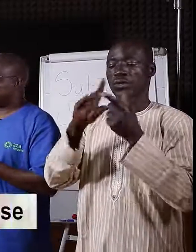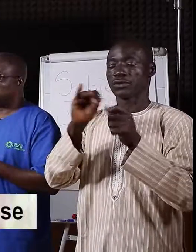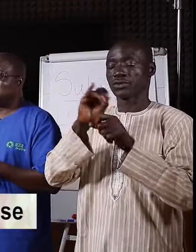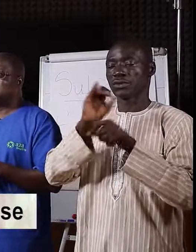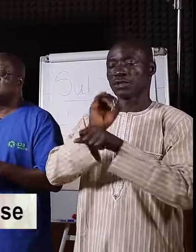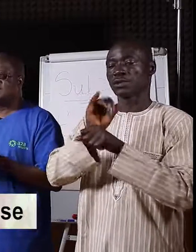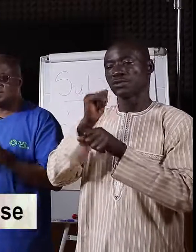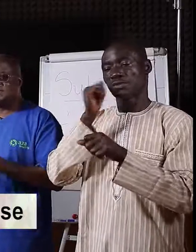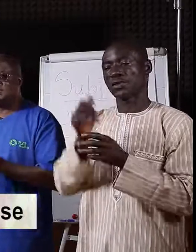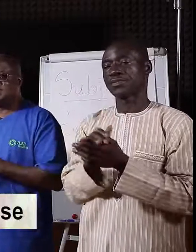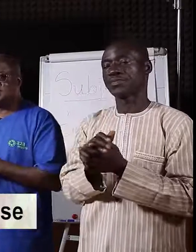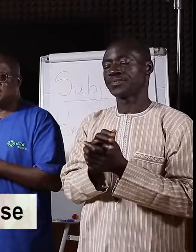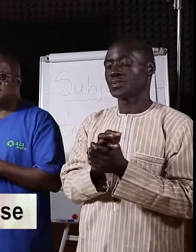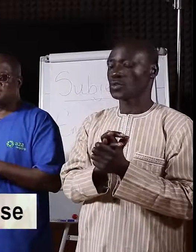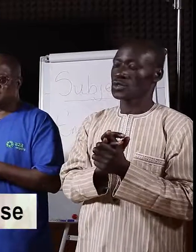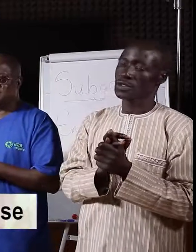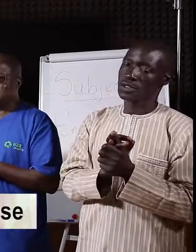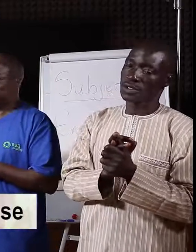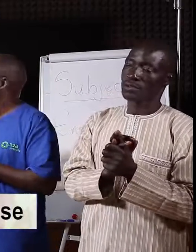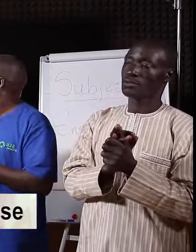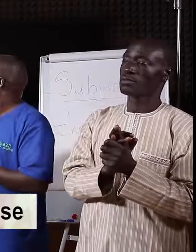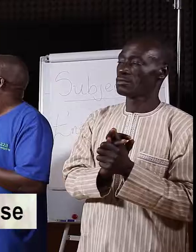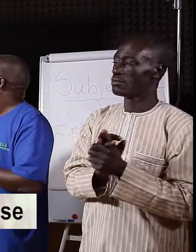tomorrow. Specific time again not given.